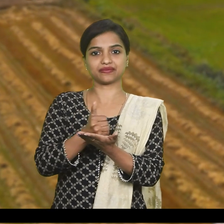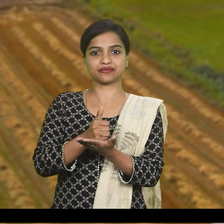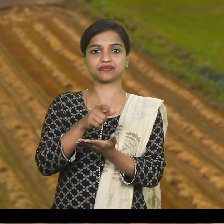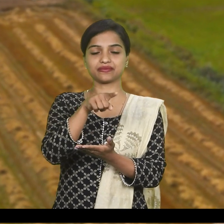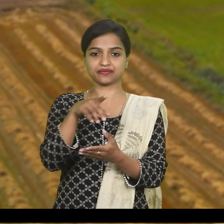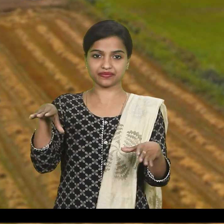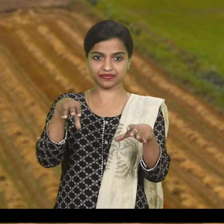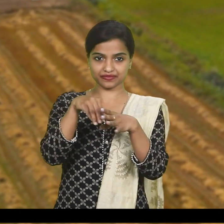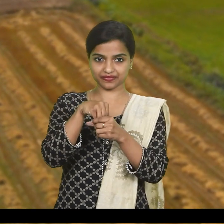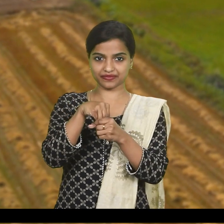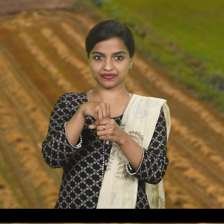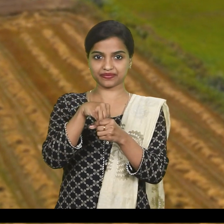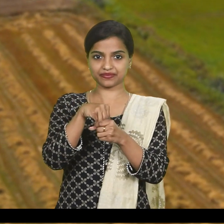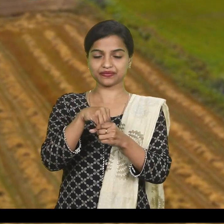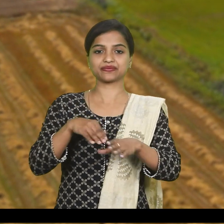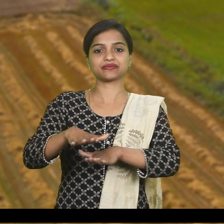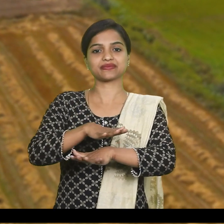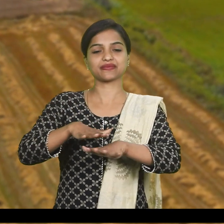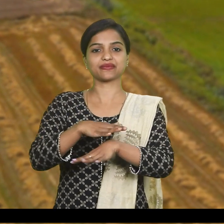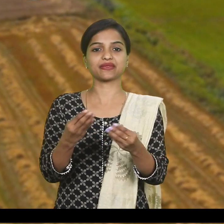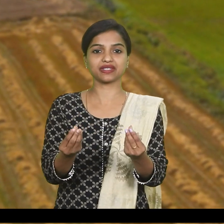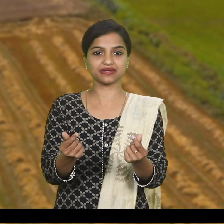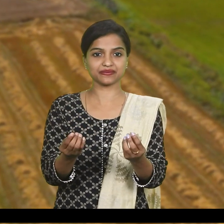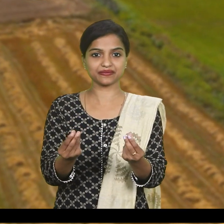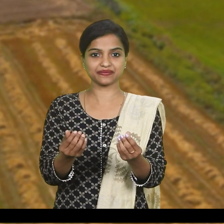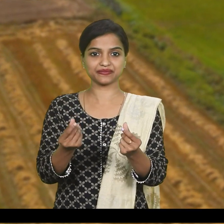include preparation of soil,